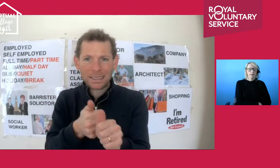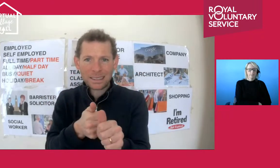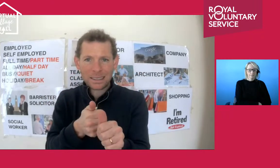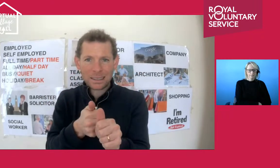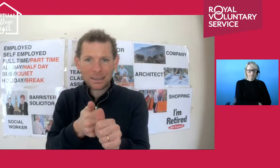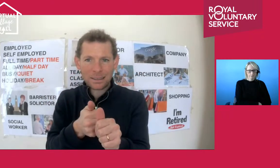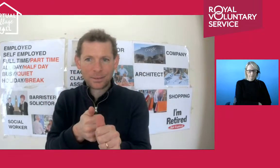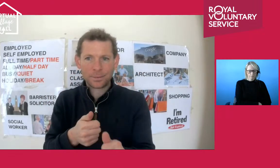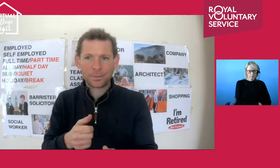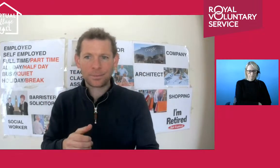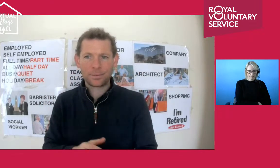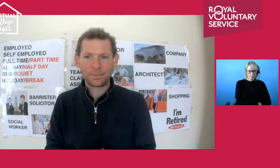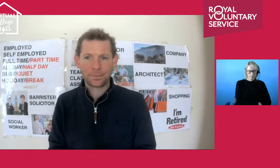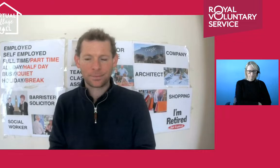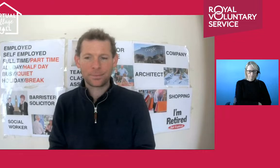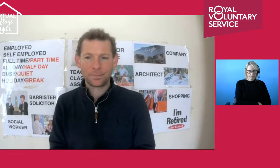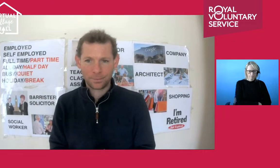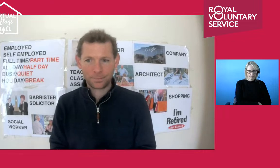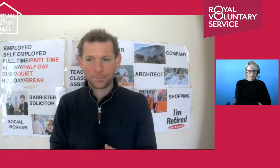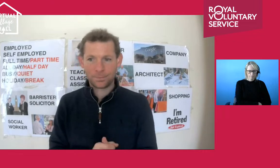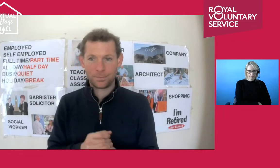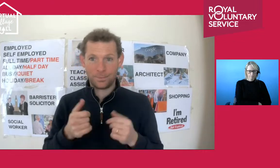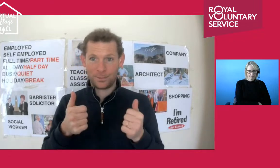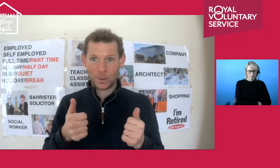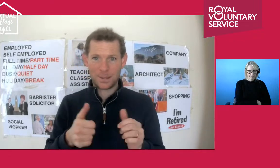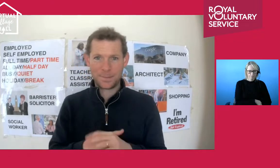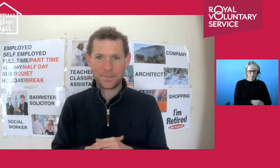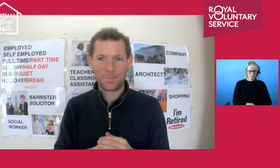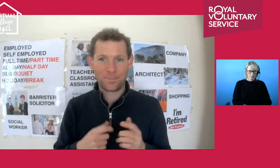classroom assistant.